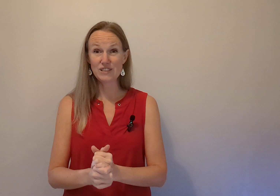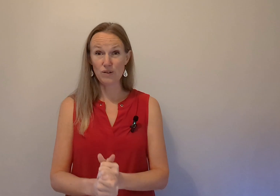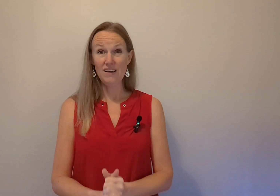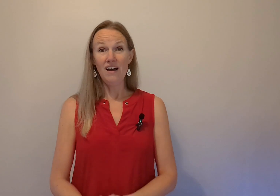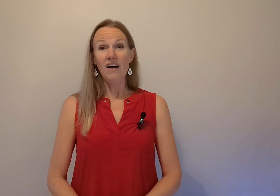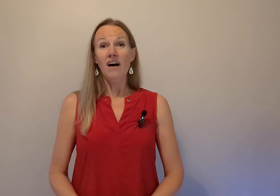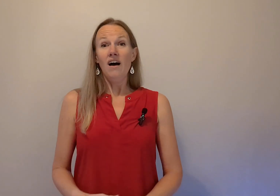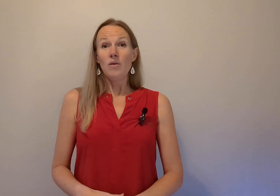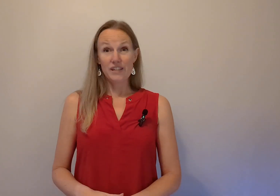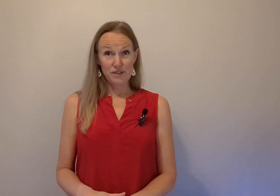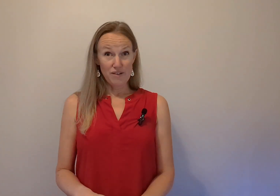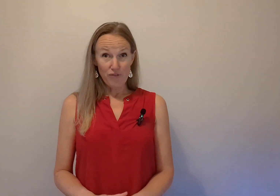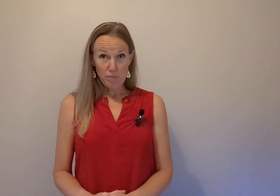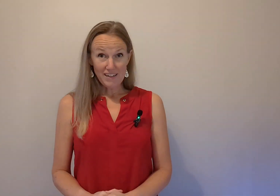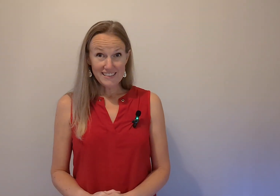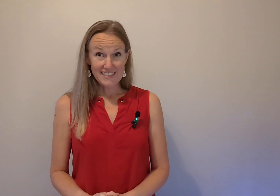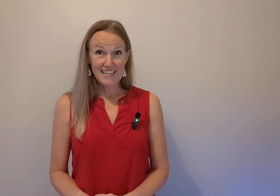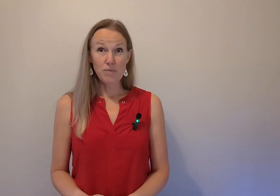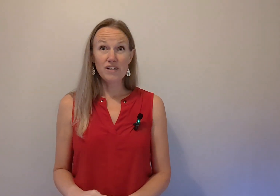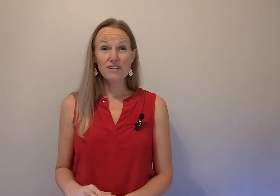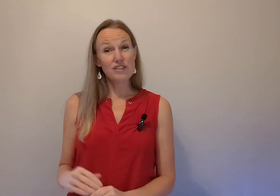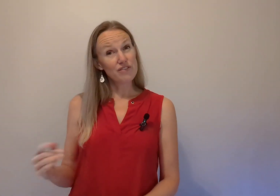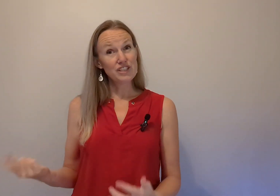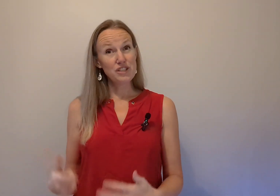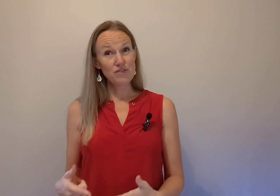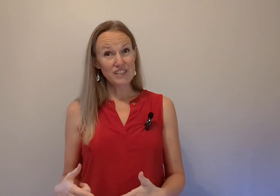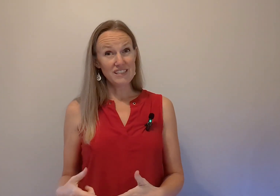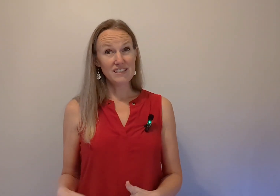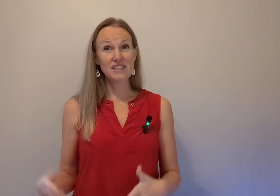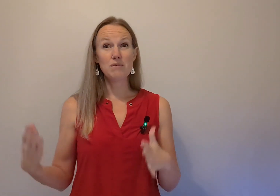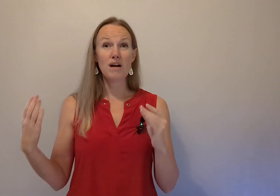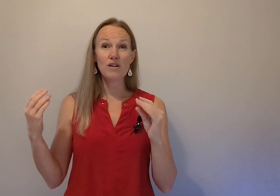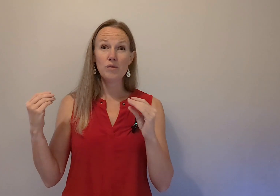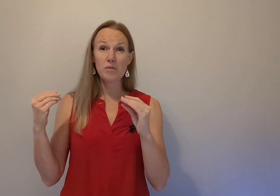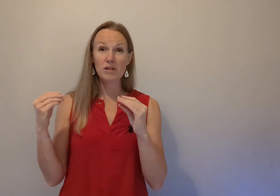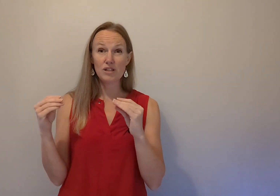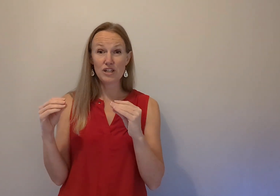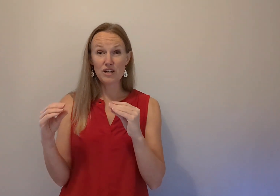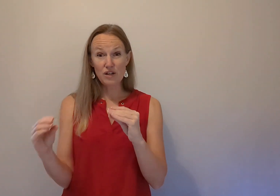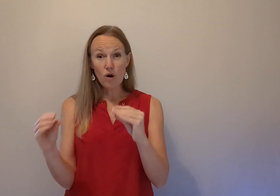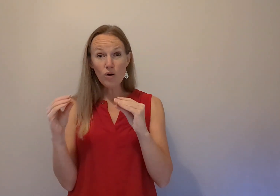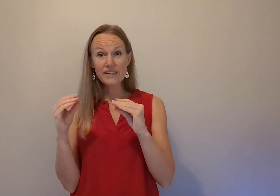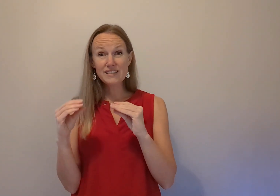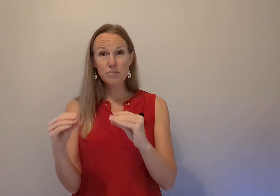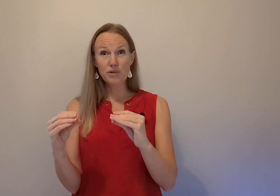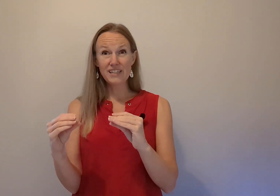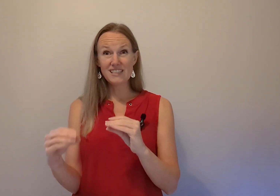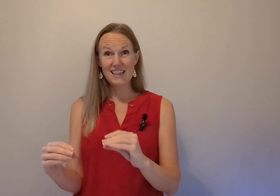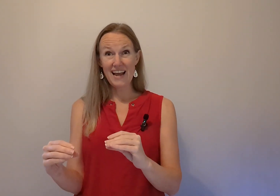so we're going to do it in 4 parts. Today we're going to learn the first 2 verses. Tomorrow we will learn the chorus, the bridge, and then a